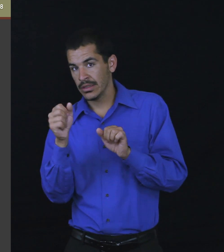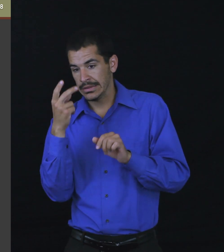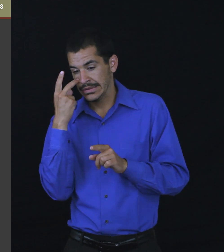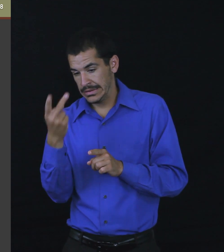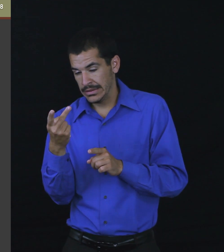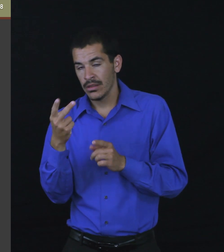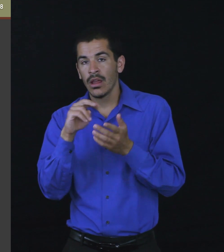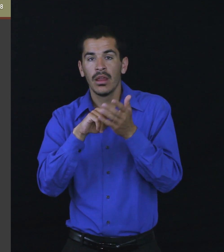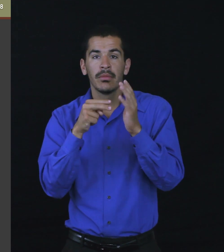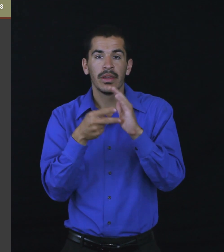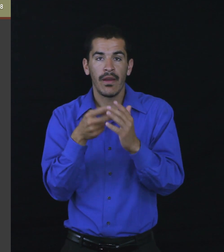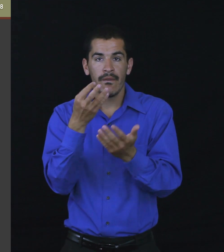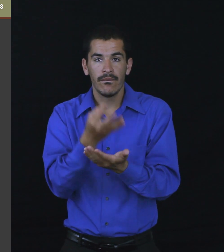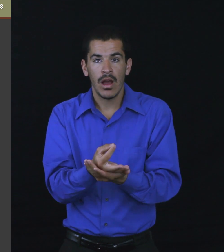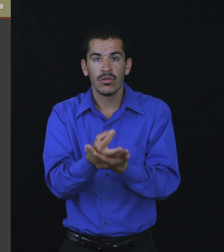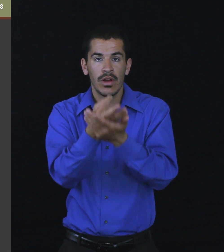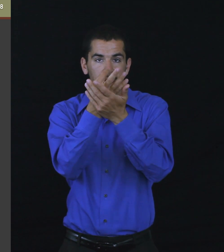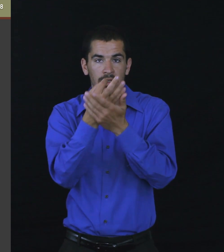fundraising potential.